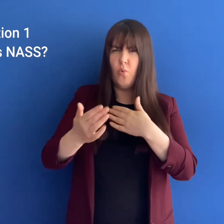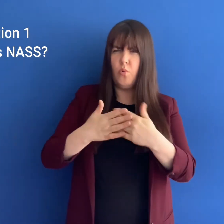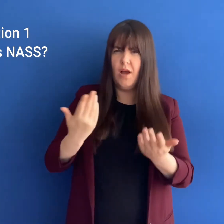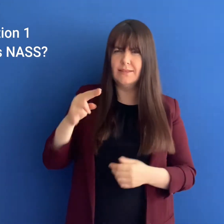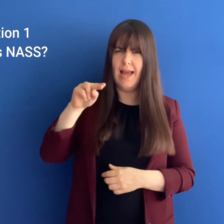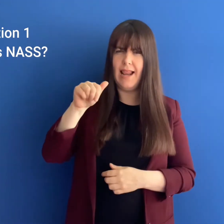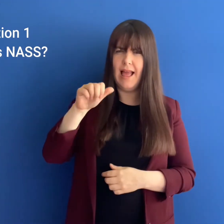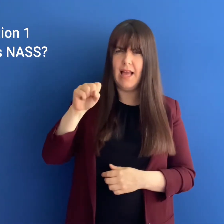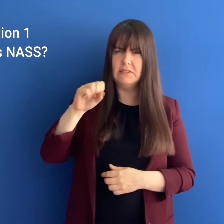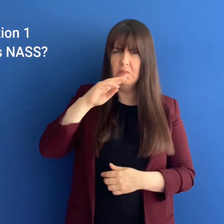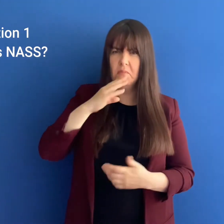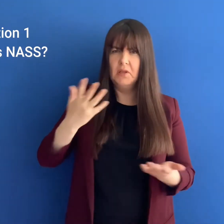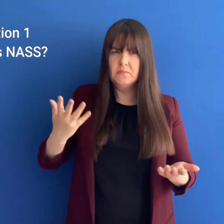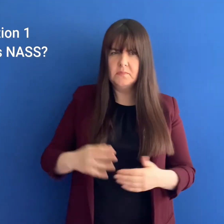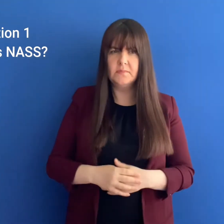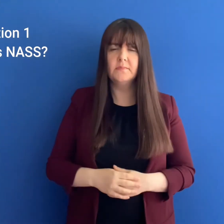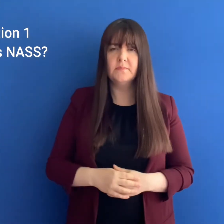What is NASS?